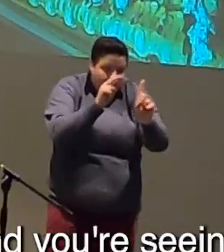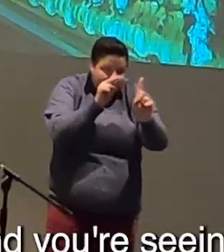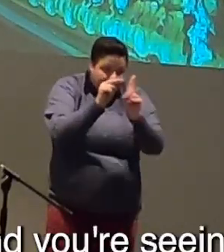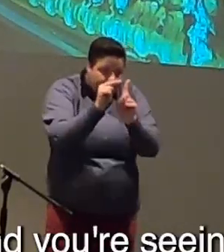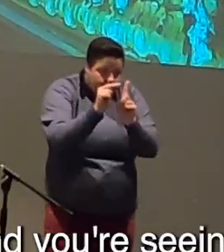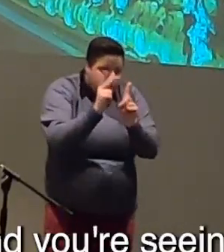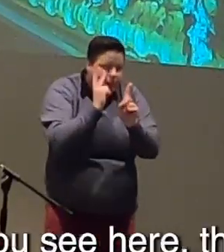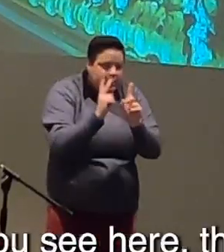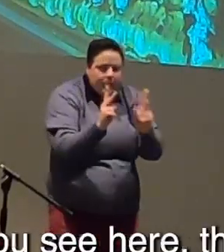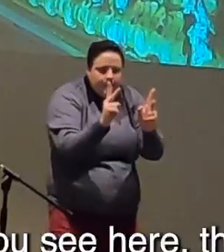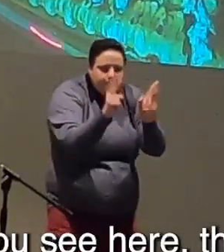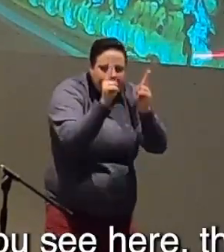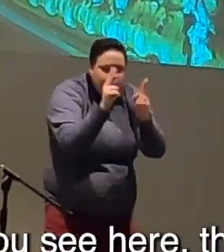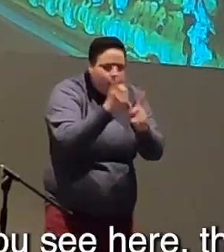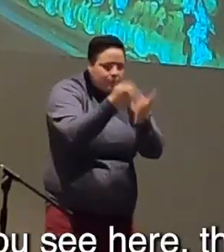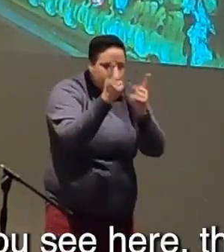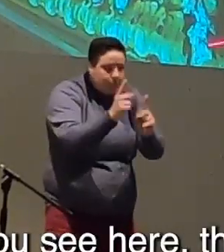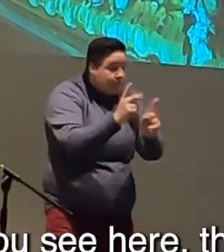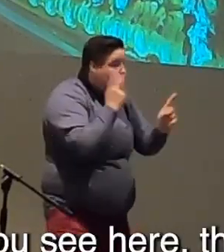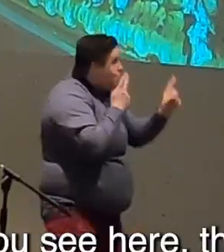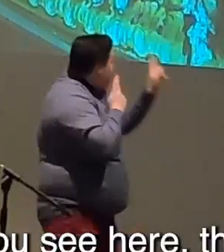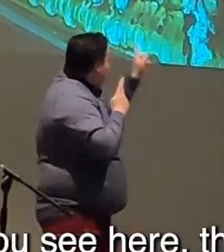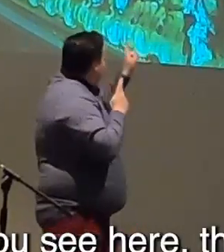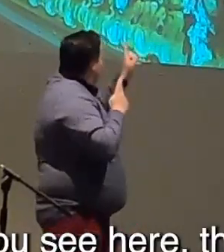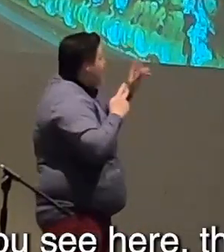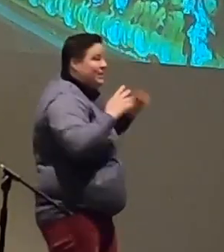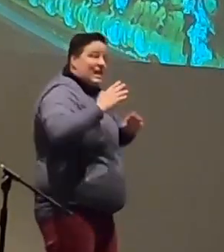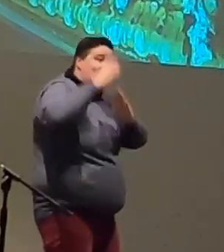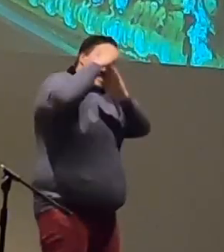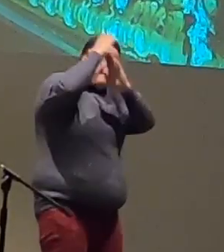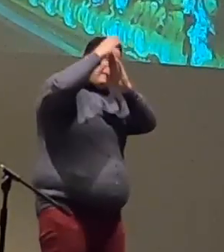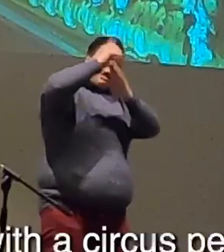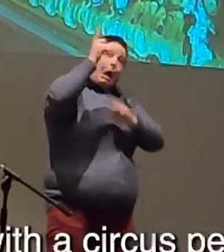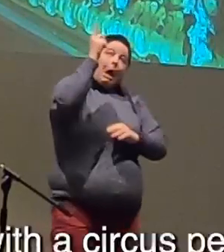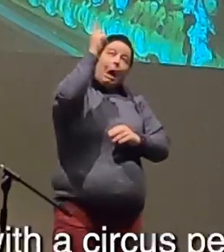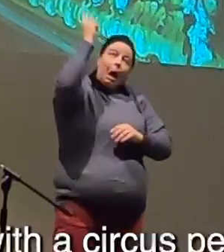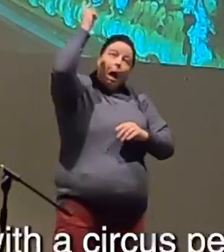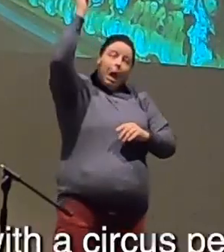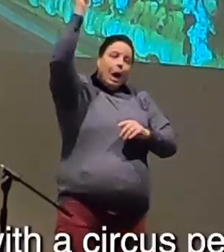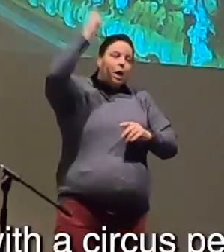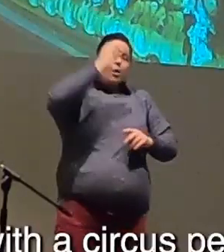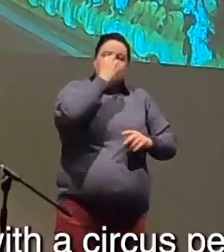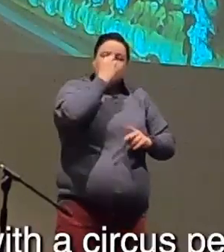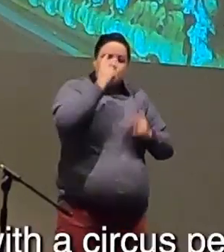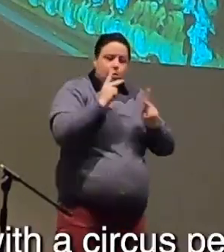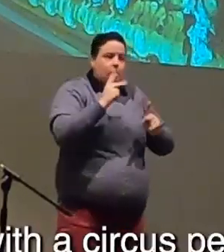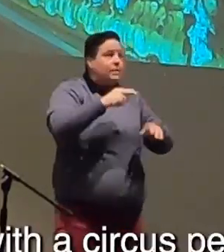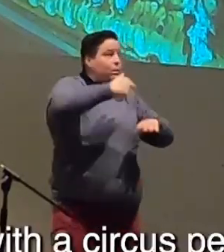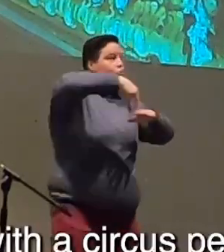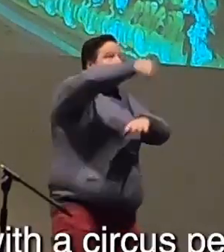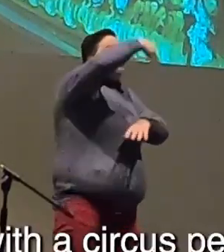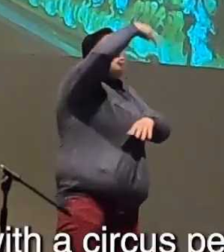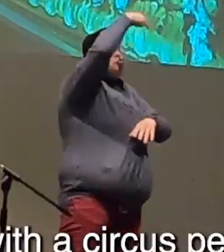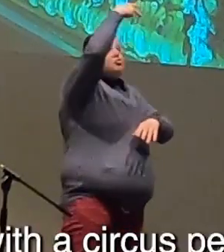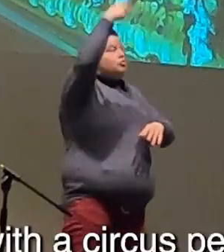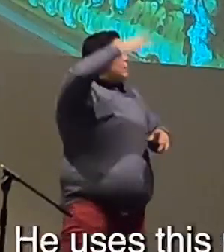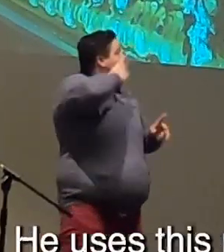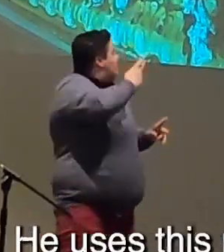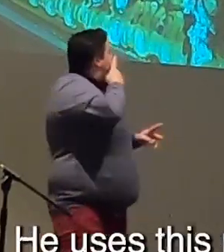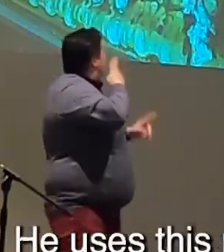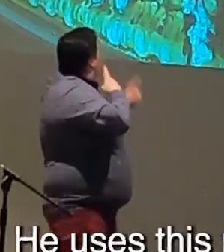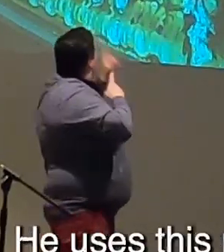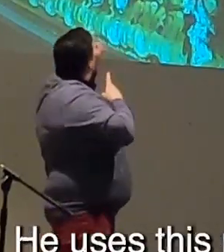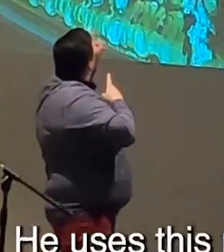is happening. You see here, this is the upper deck of the venue, with the circus performer soaring through the air there.